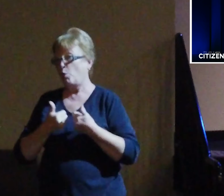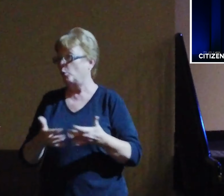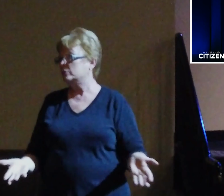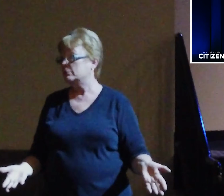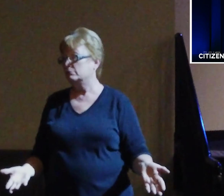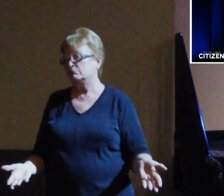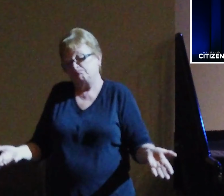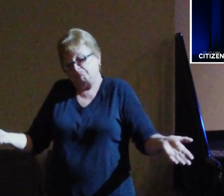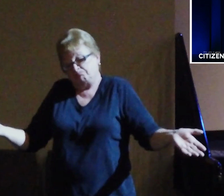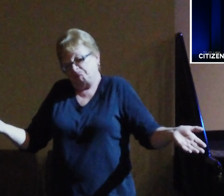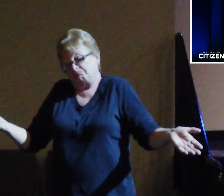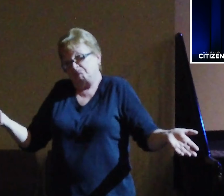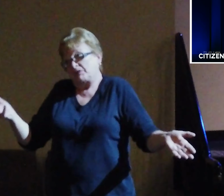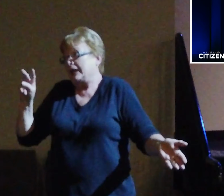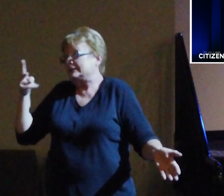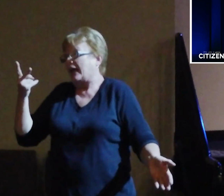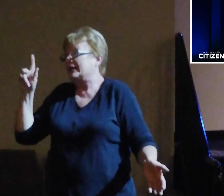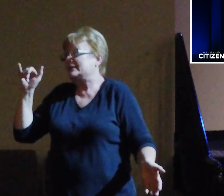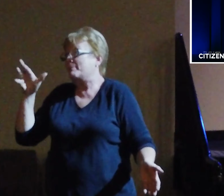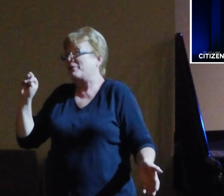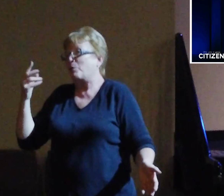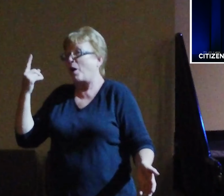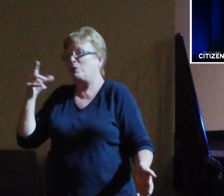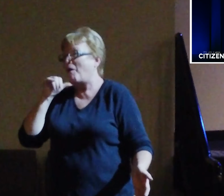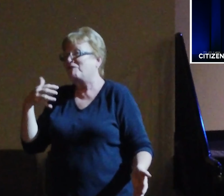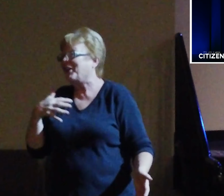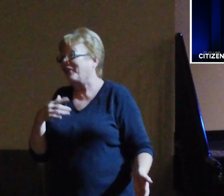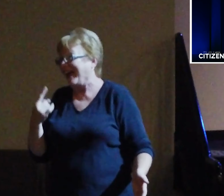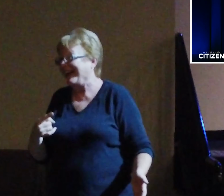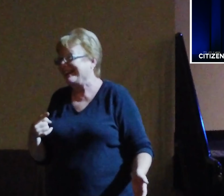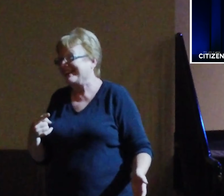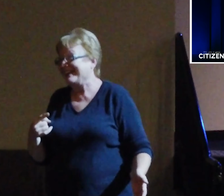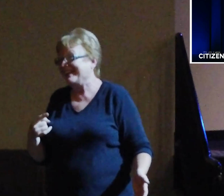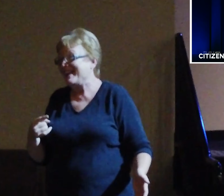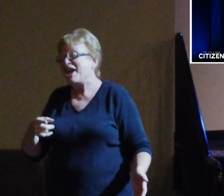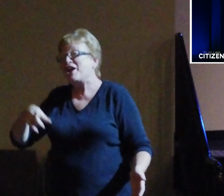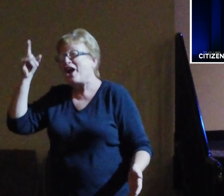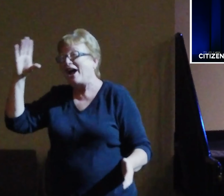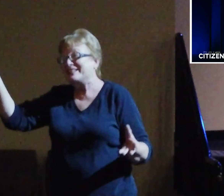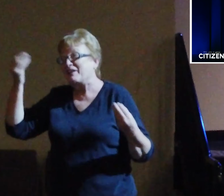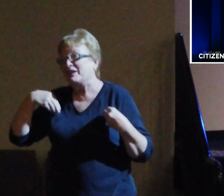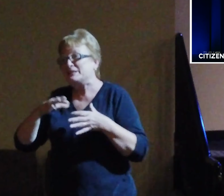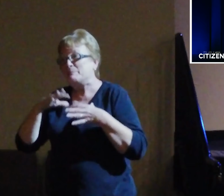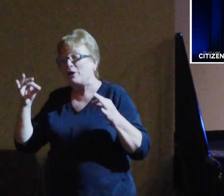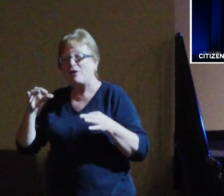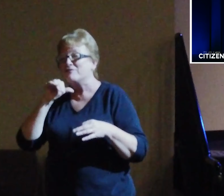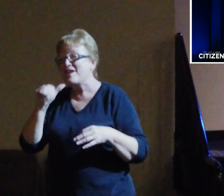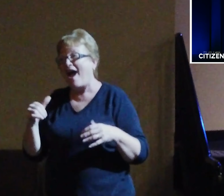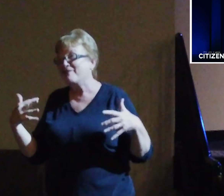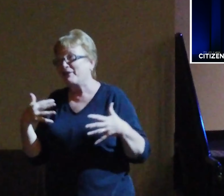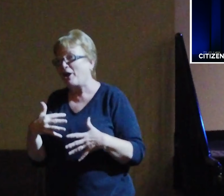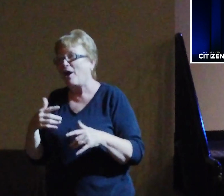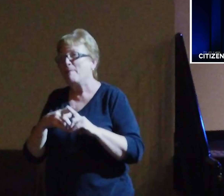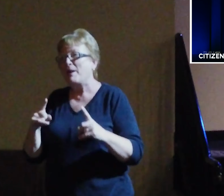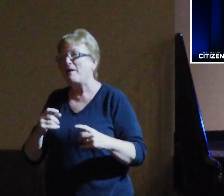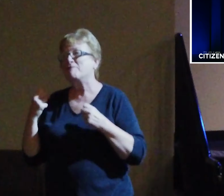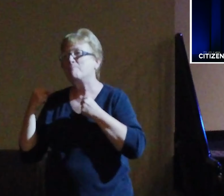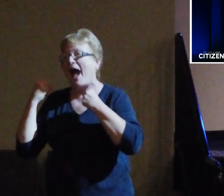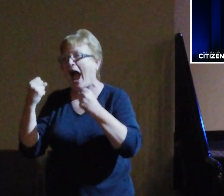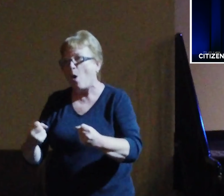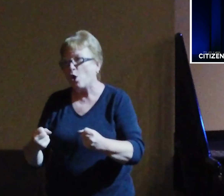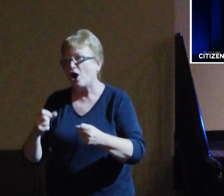Second Timothy one verse seven says, God gave us, for God gave us a spirit, not of fear, but of power